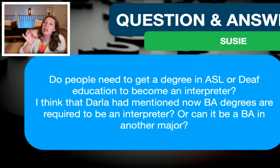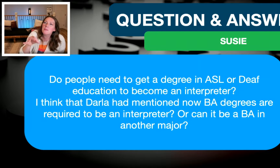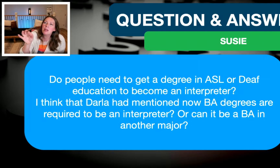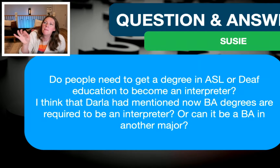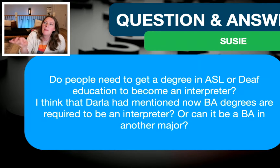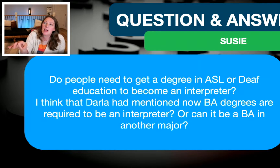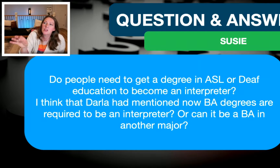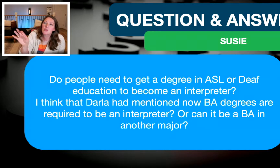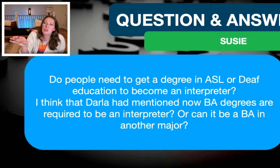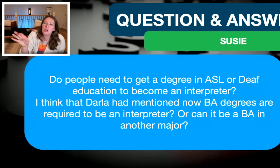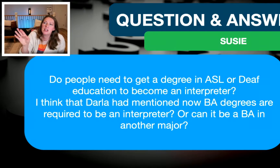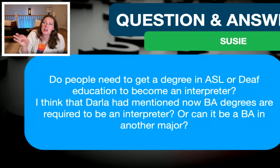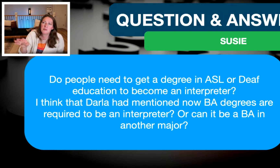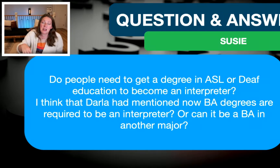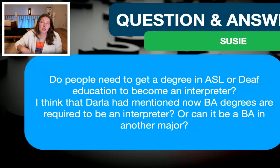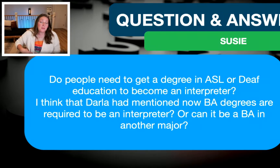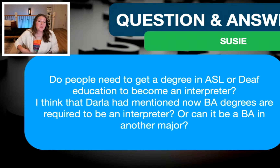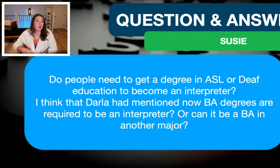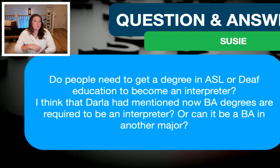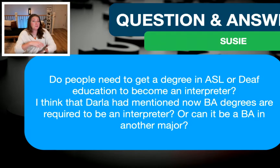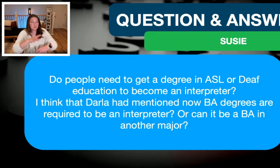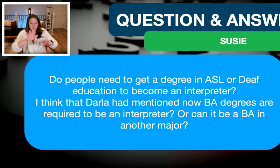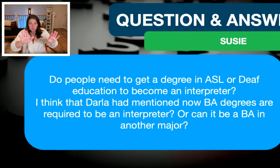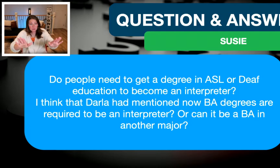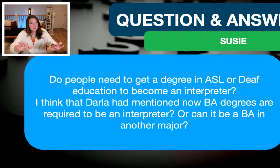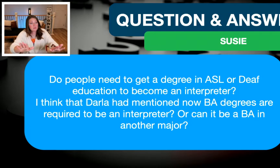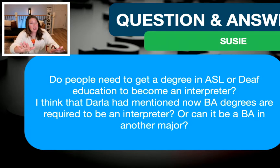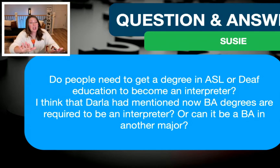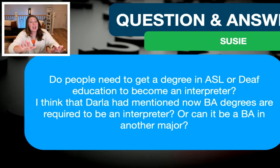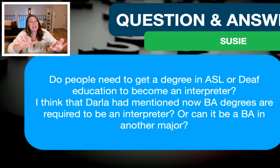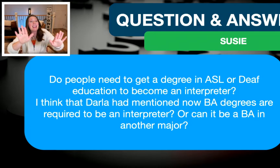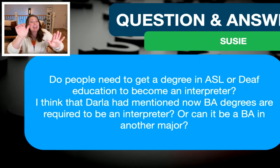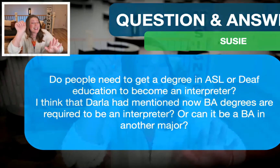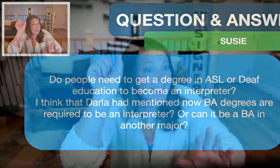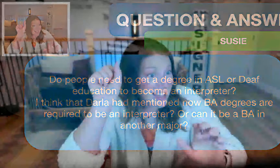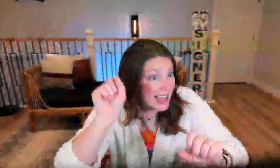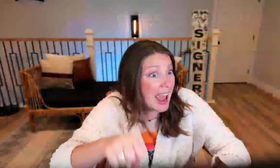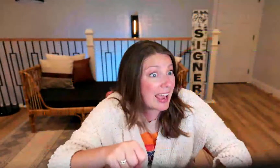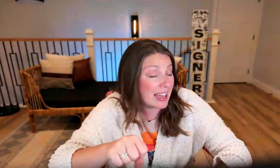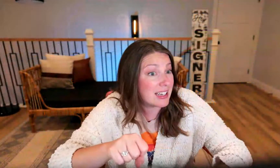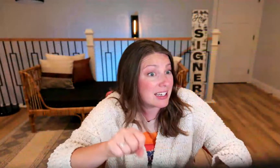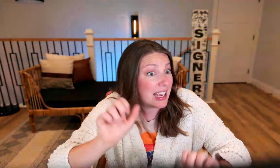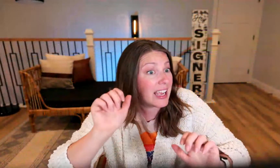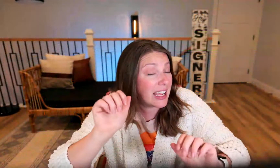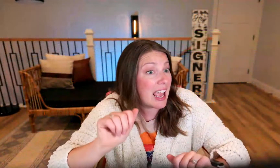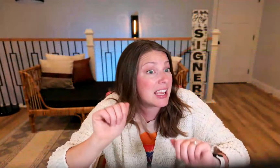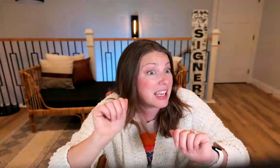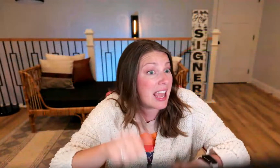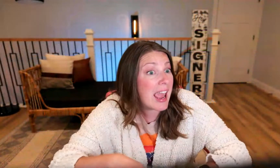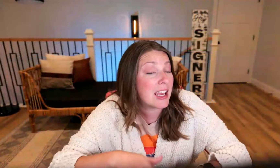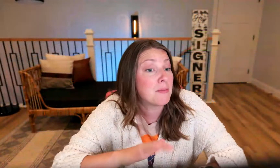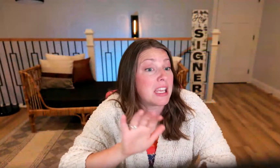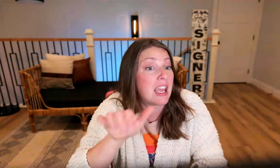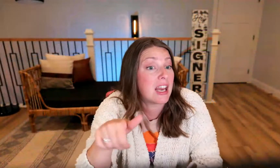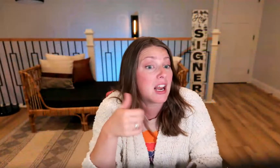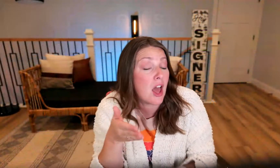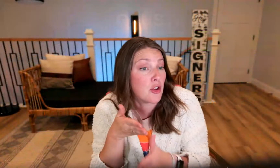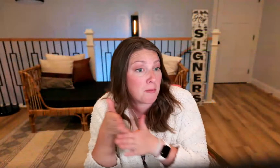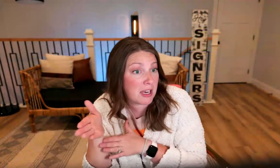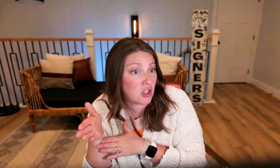be a bachelor's degree in another major? So it can be in another major.